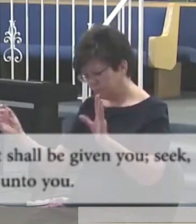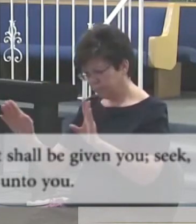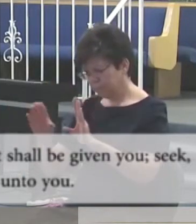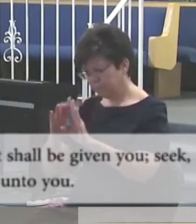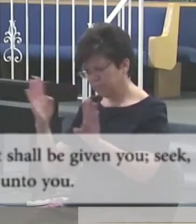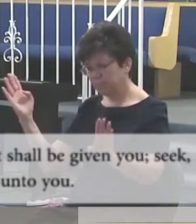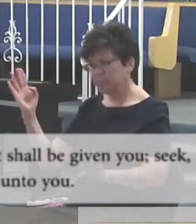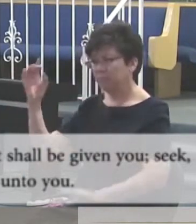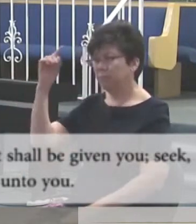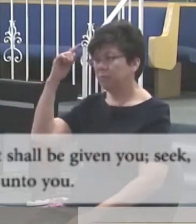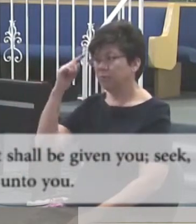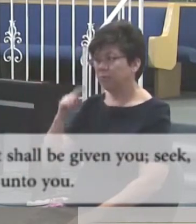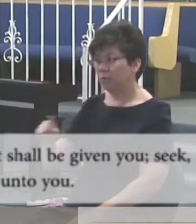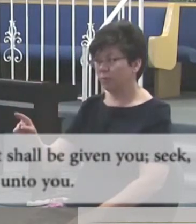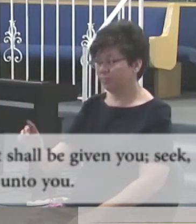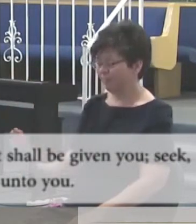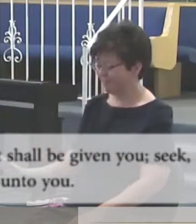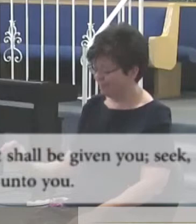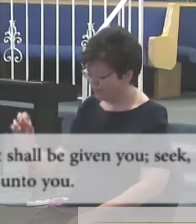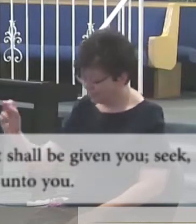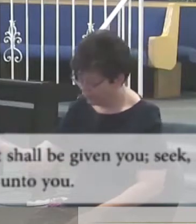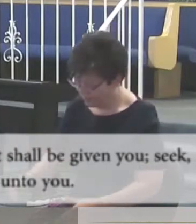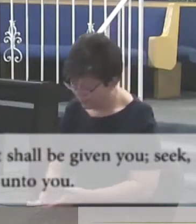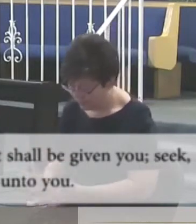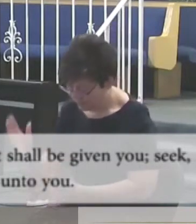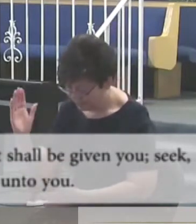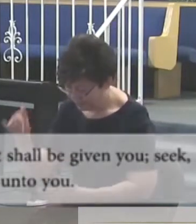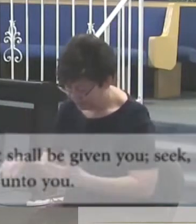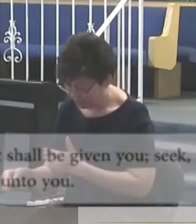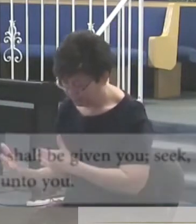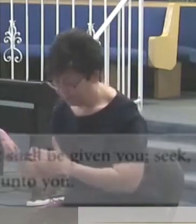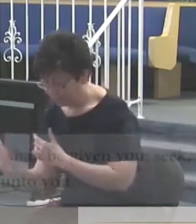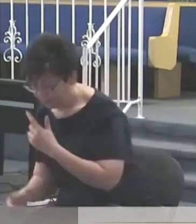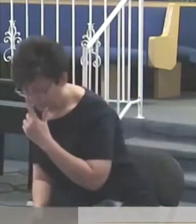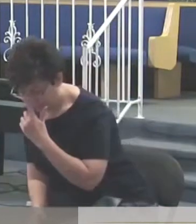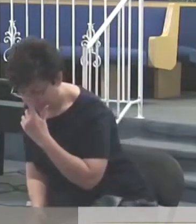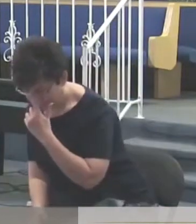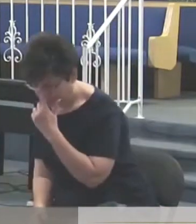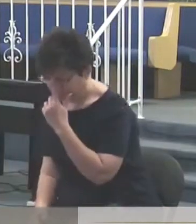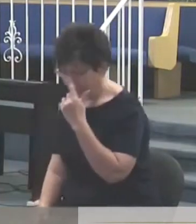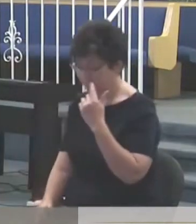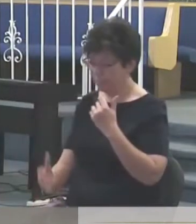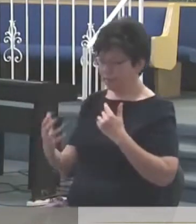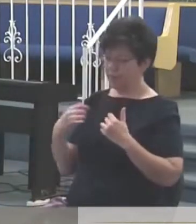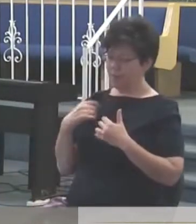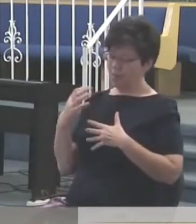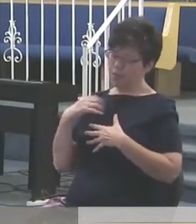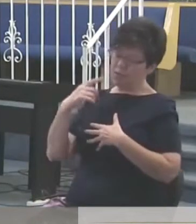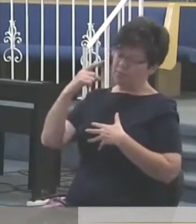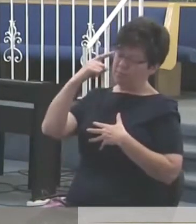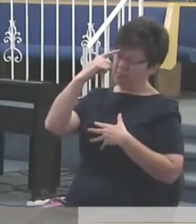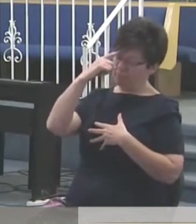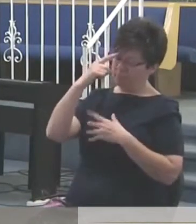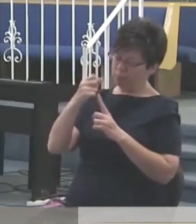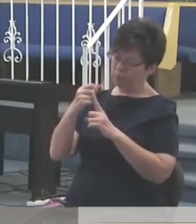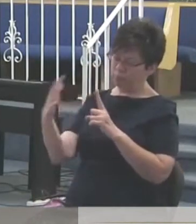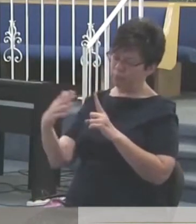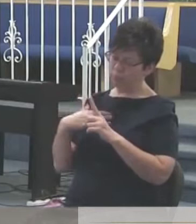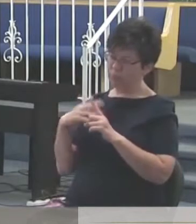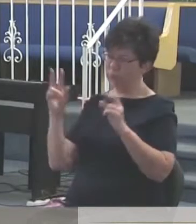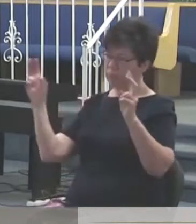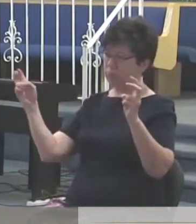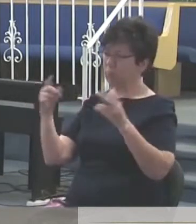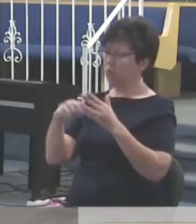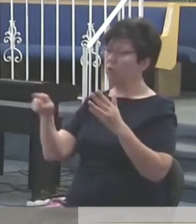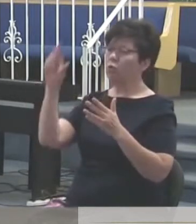you. Amen. All right. And this morning I want to speak from the thought, what are you looking